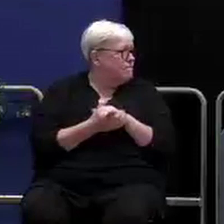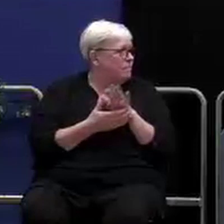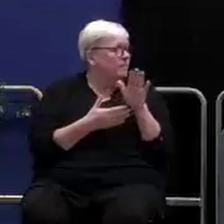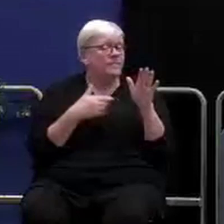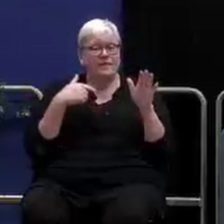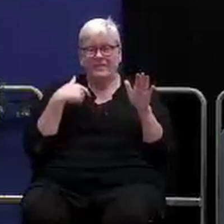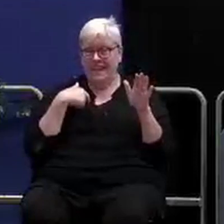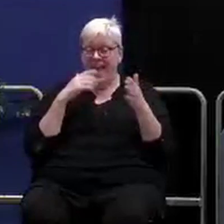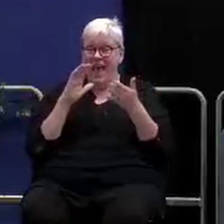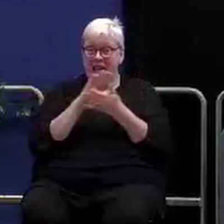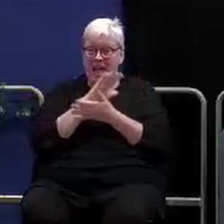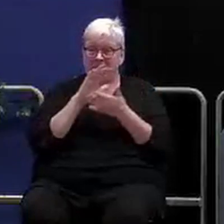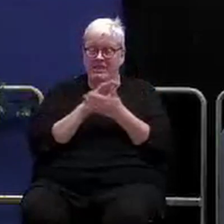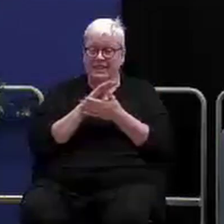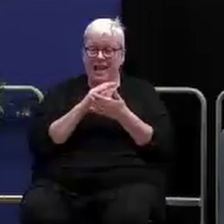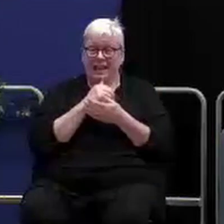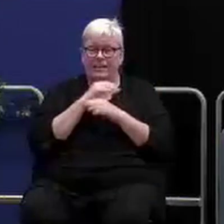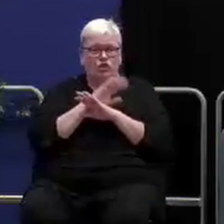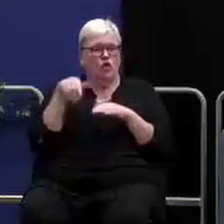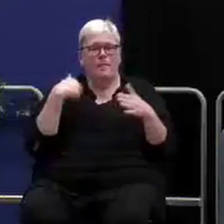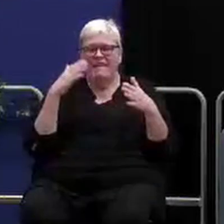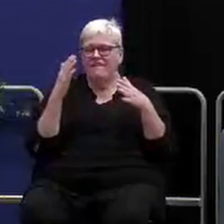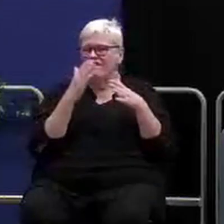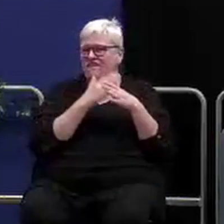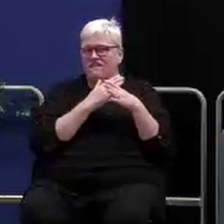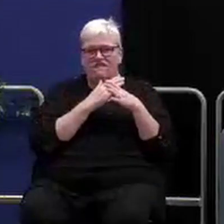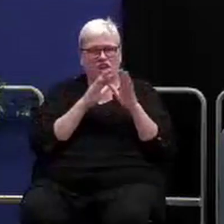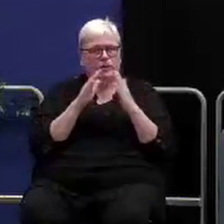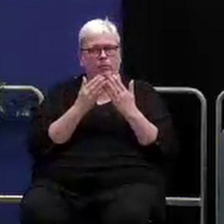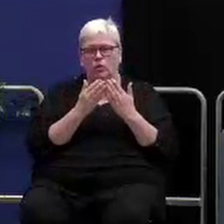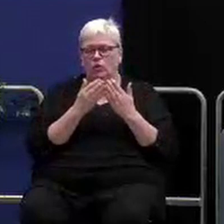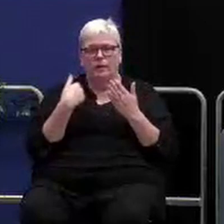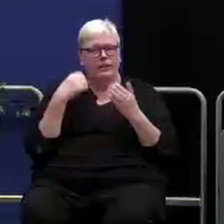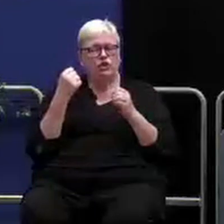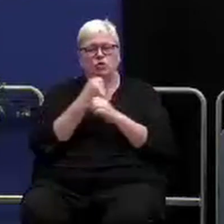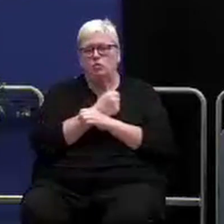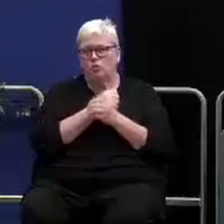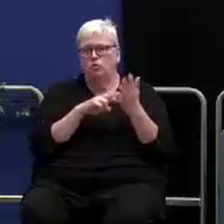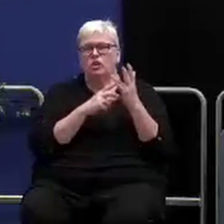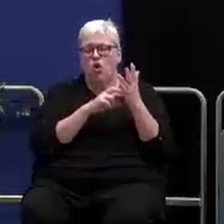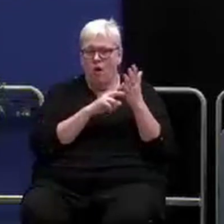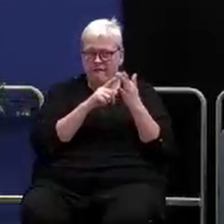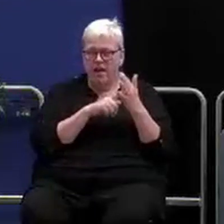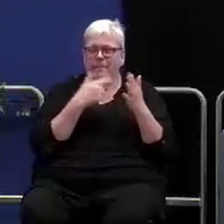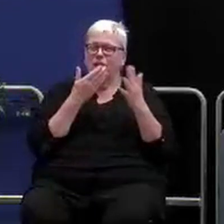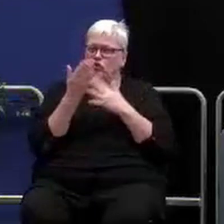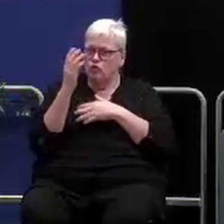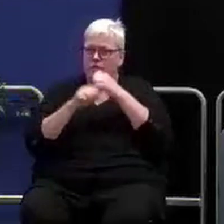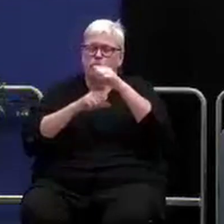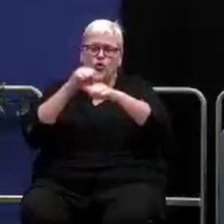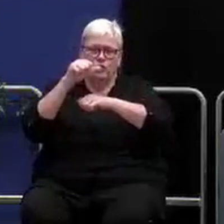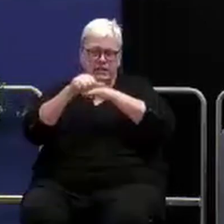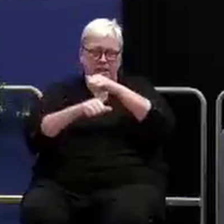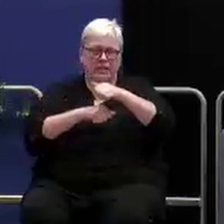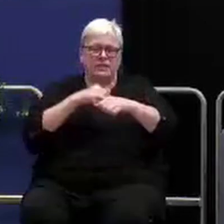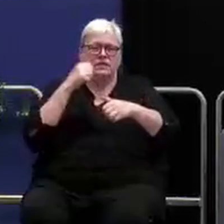I'm glad that this isn't my first book, that I have already done a novel and gone through the process of having of